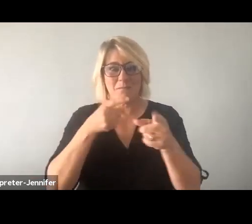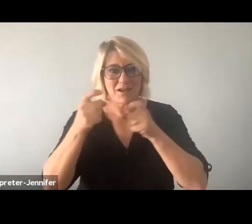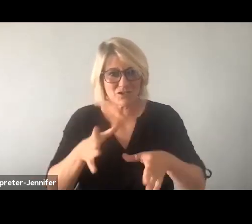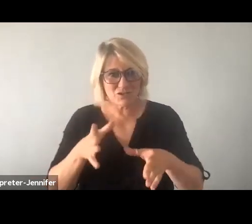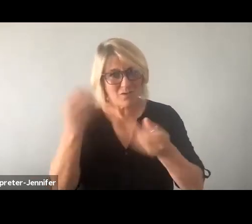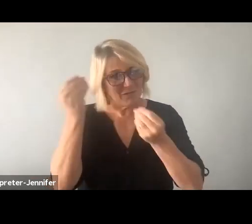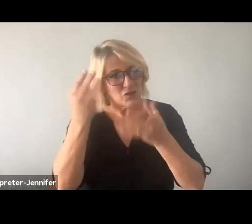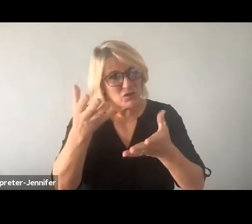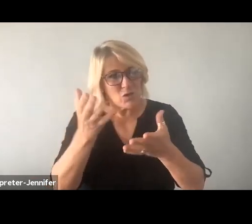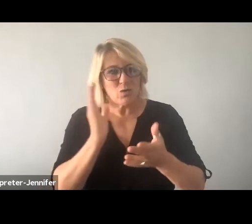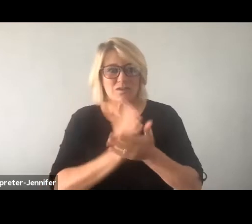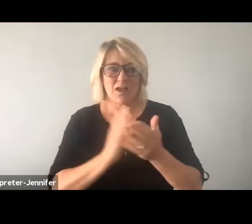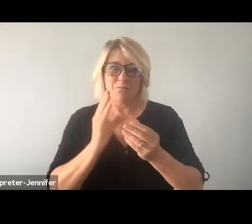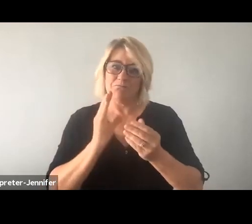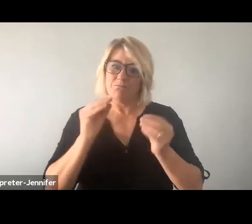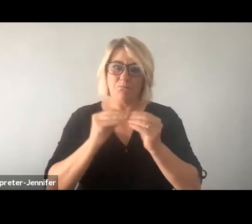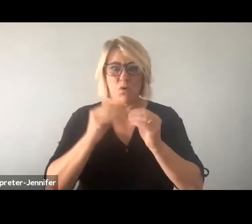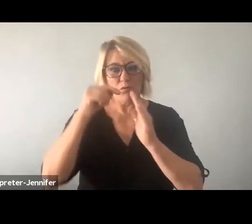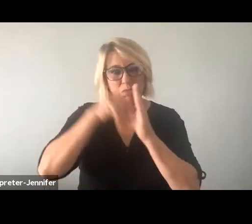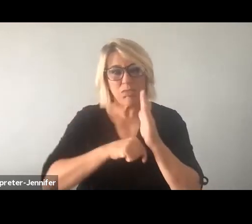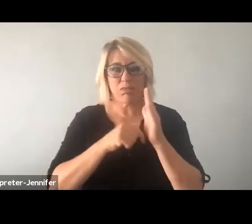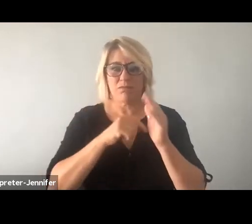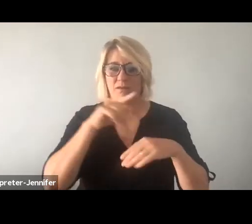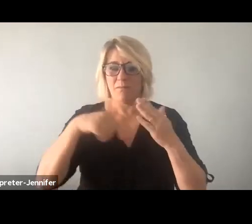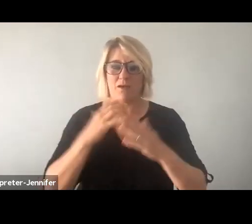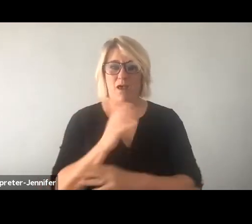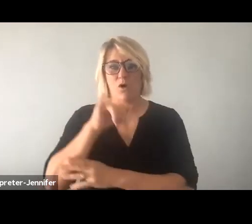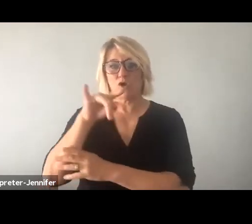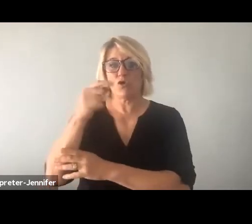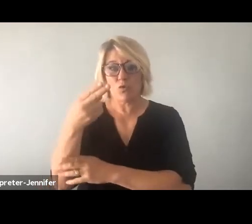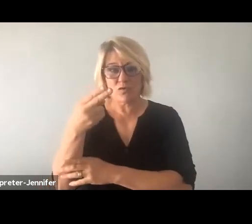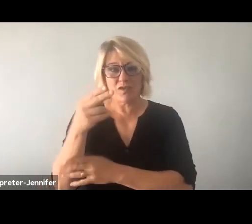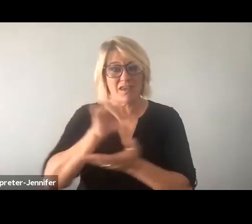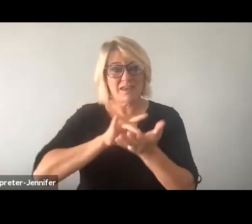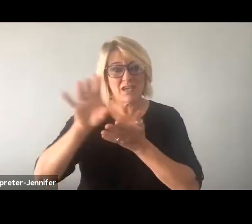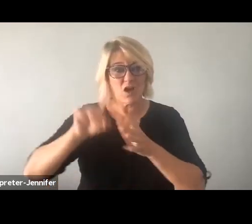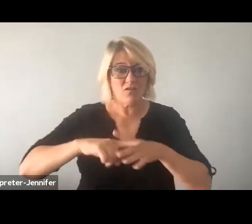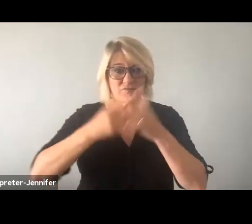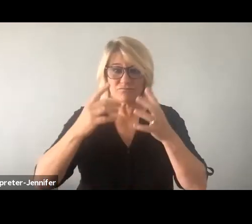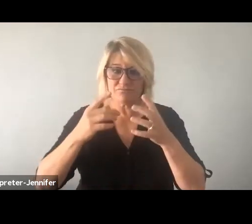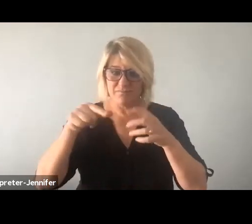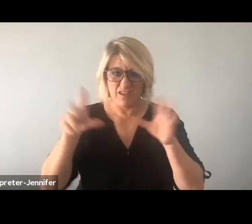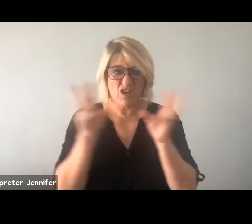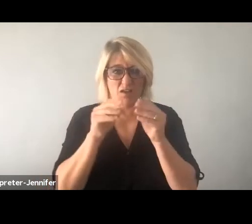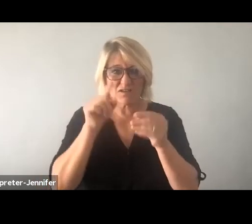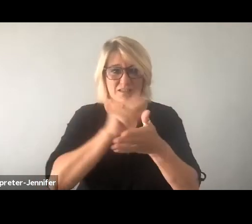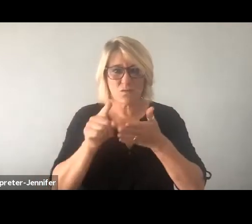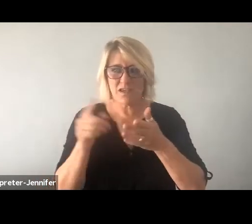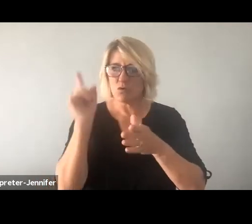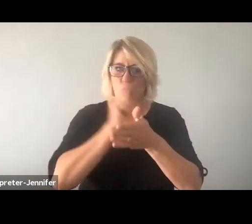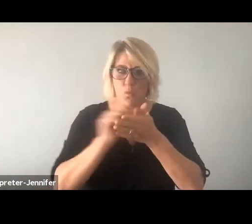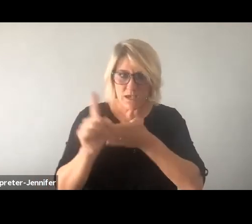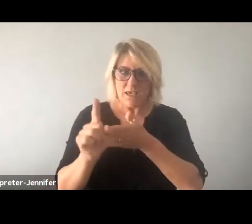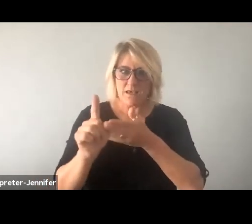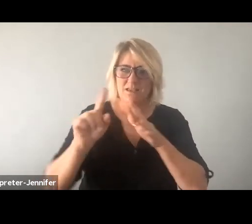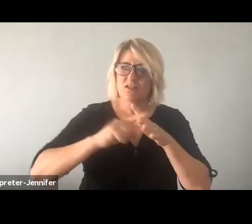about our youth kickoff that we have this week for our conference. We did a week-long conference starting